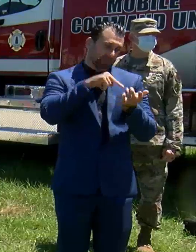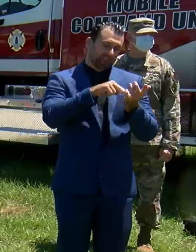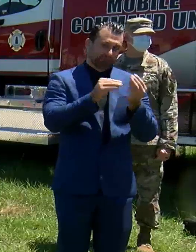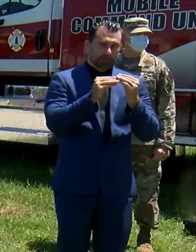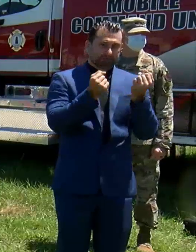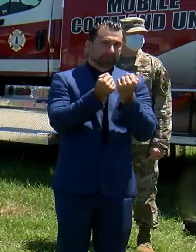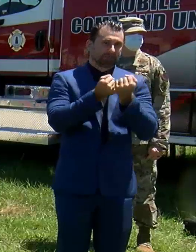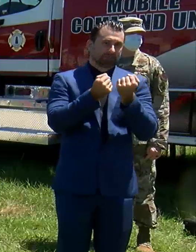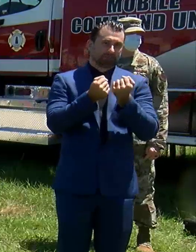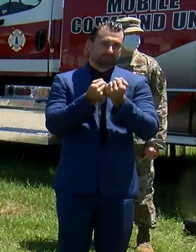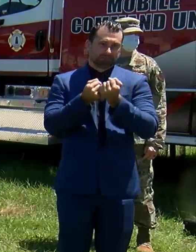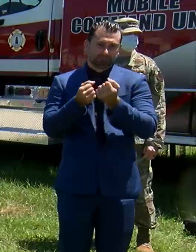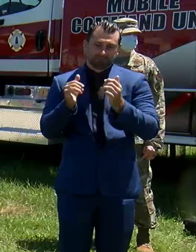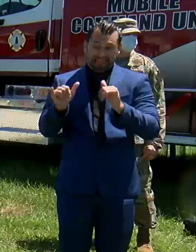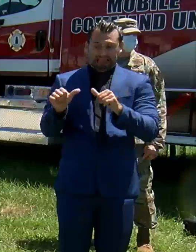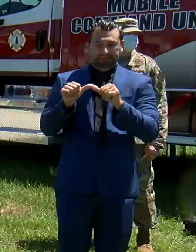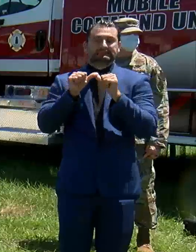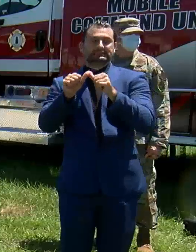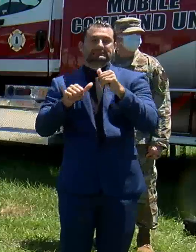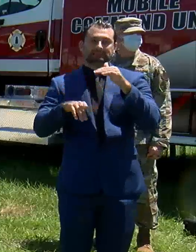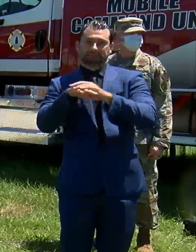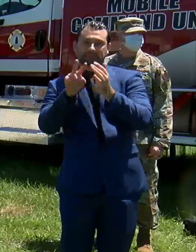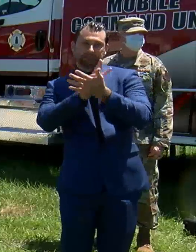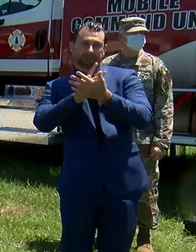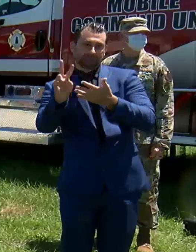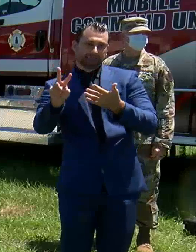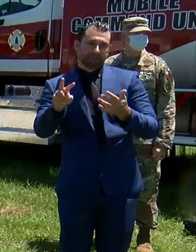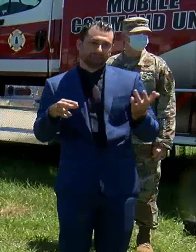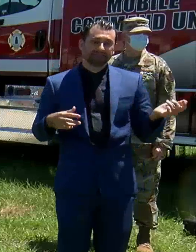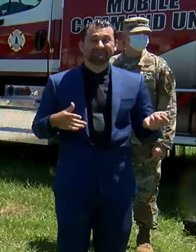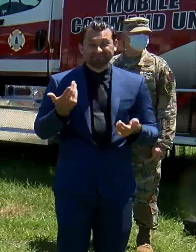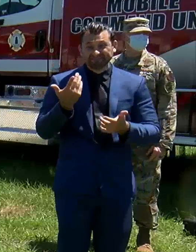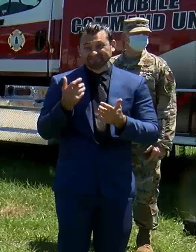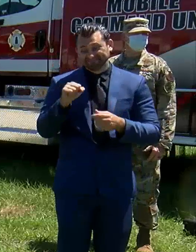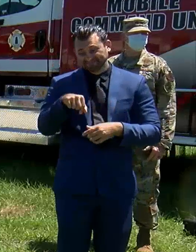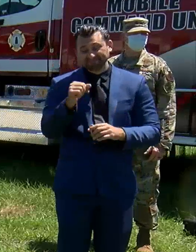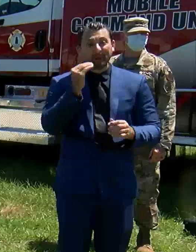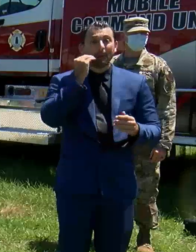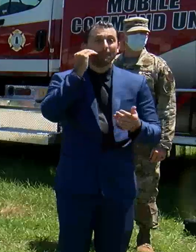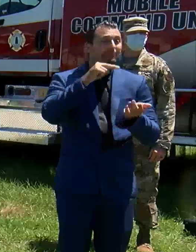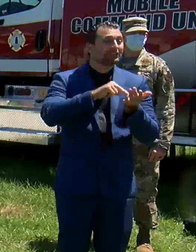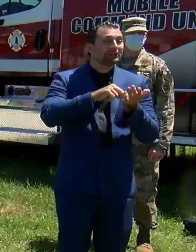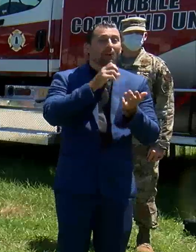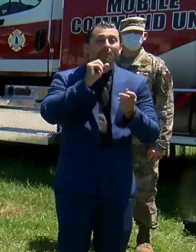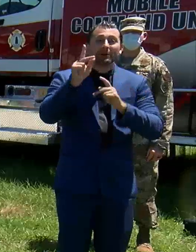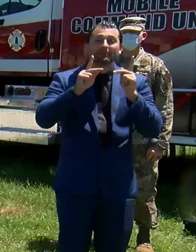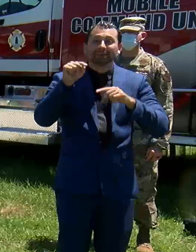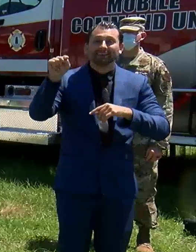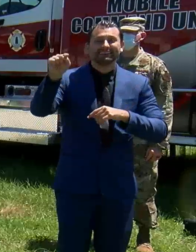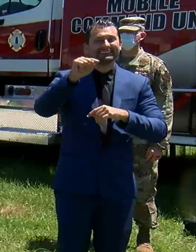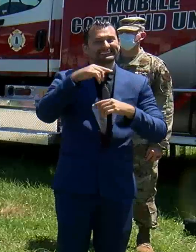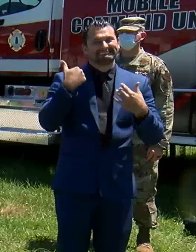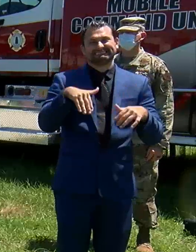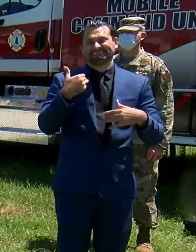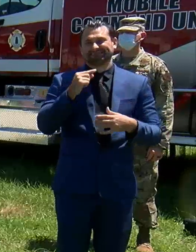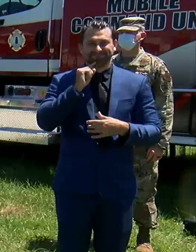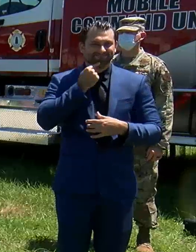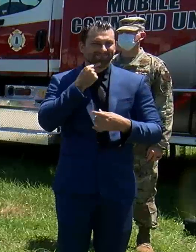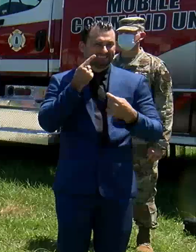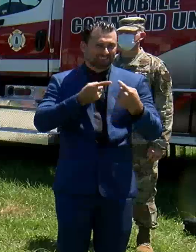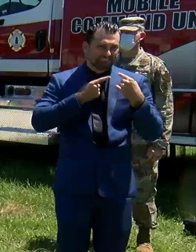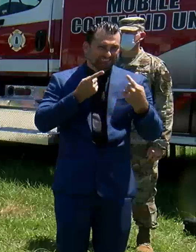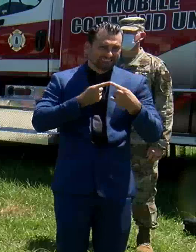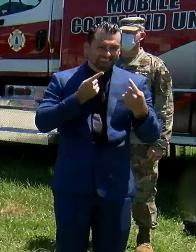If there is a long-term care facility that is still struggling, please contact the Division of Emergency Management. I personally will make sure that